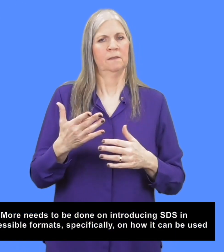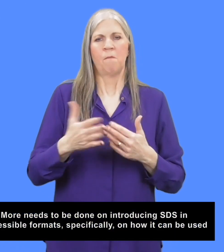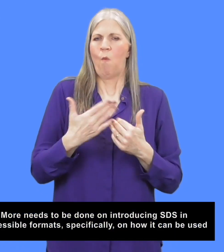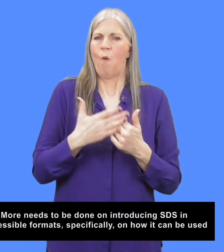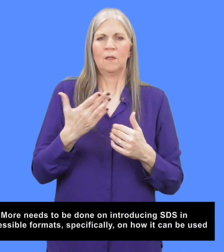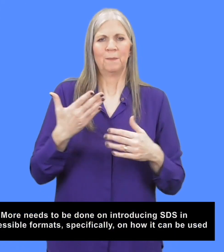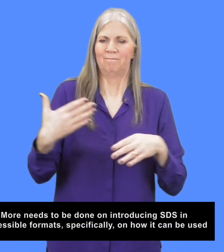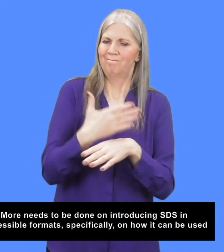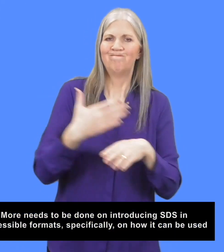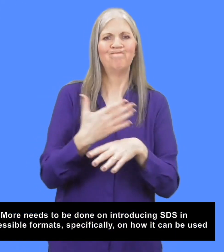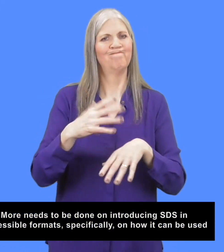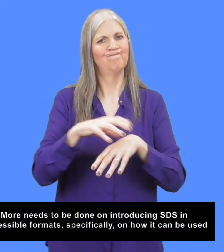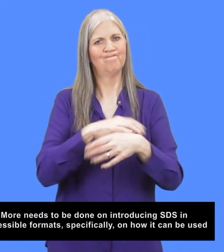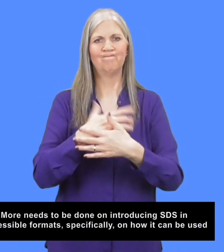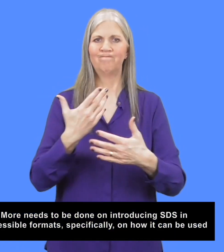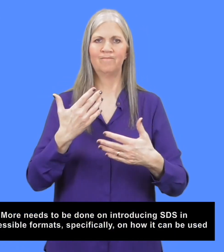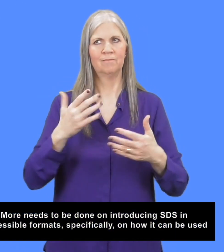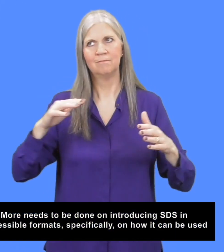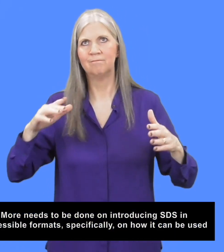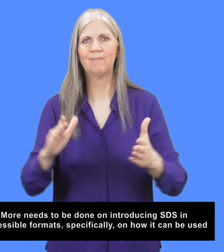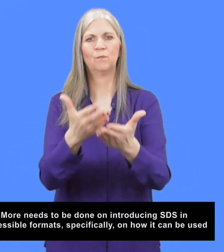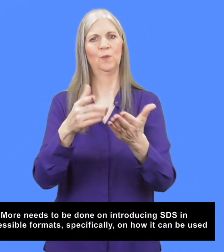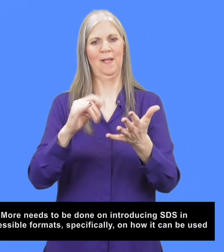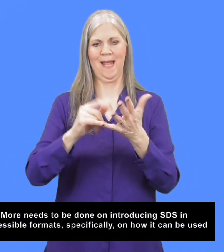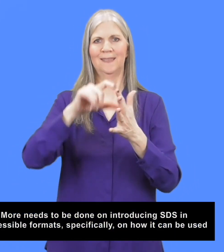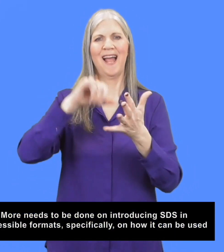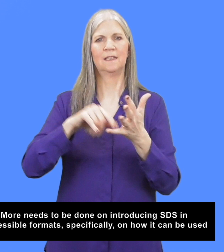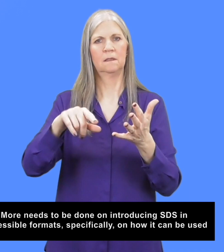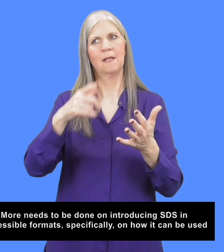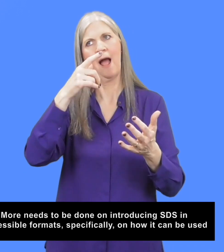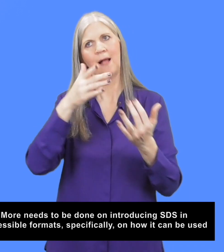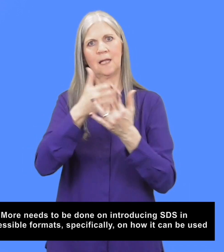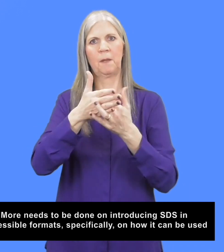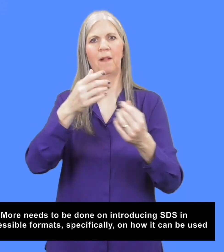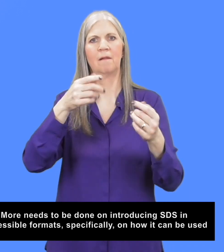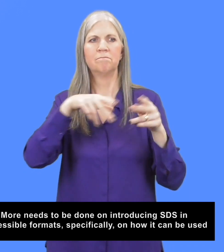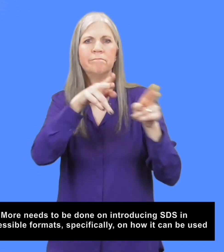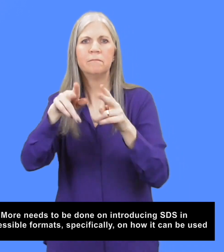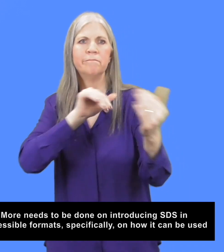on introducing SDS in accessible formats, specifically on how it can be used